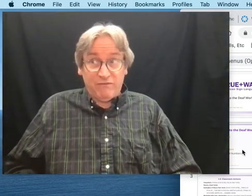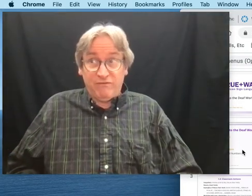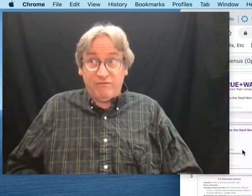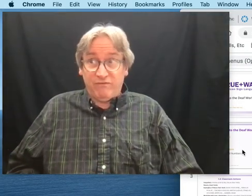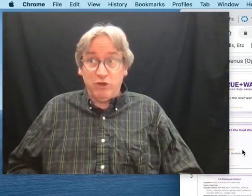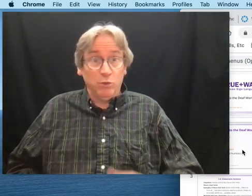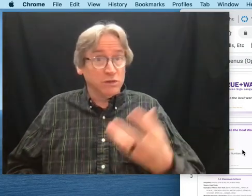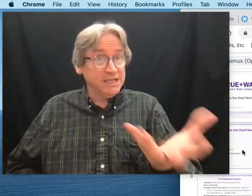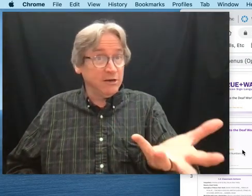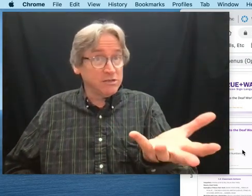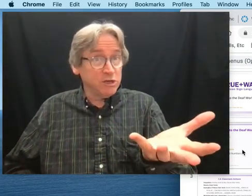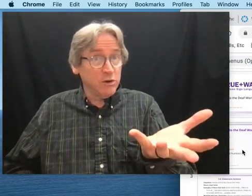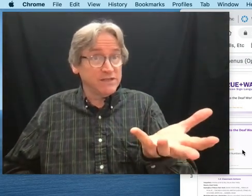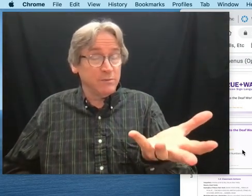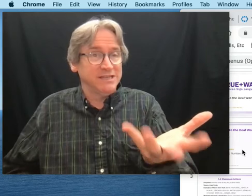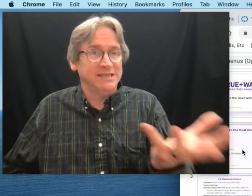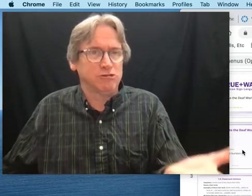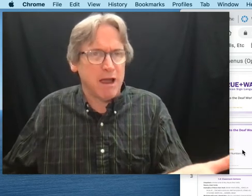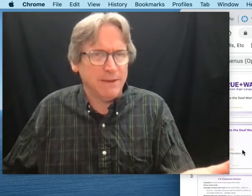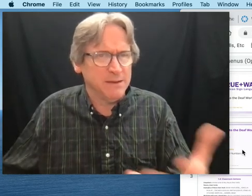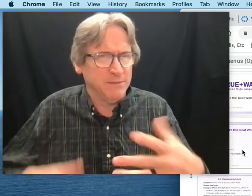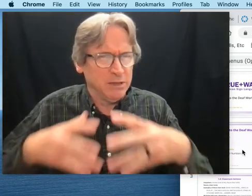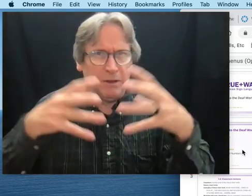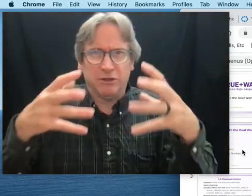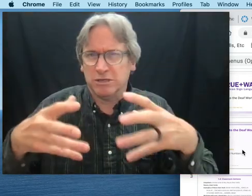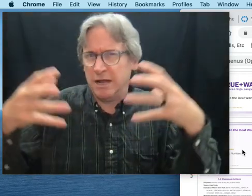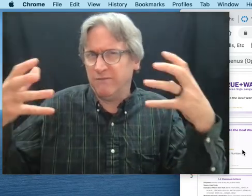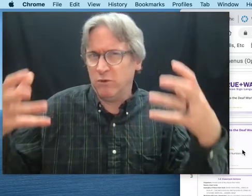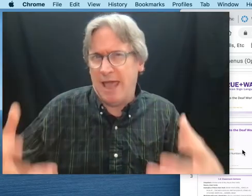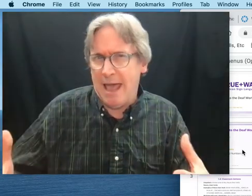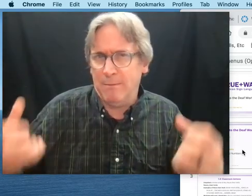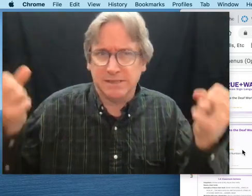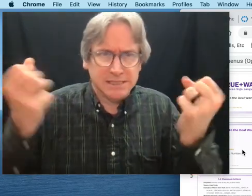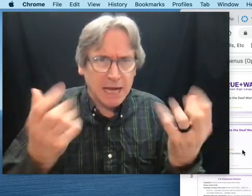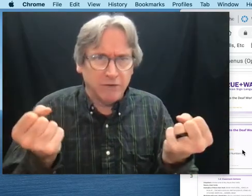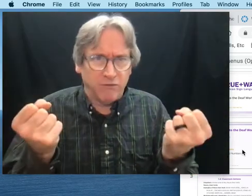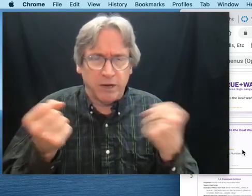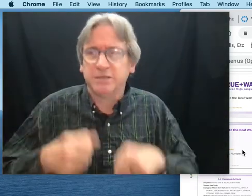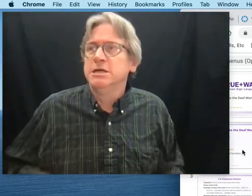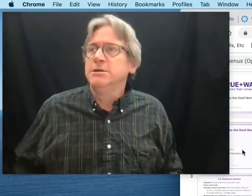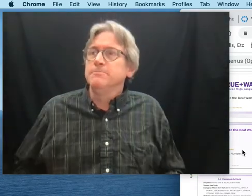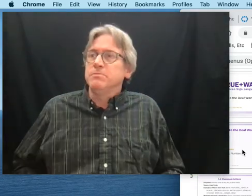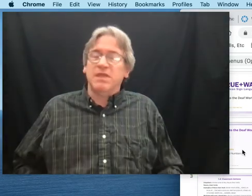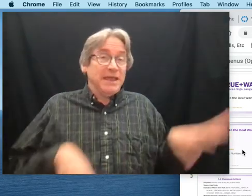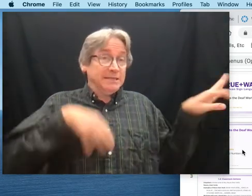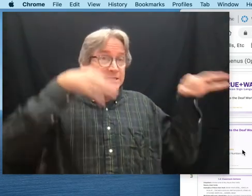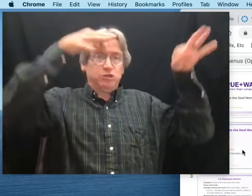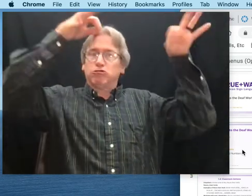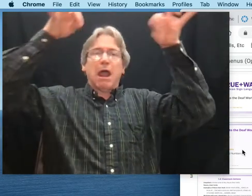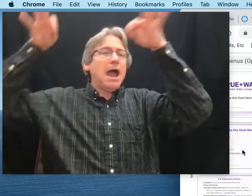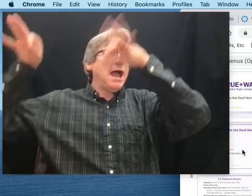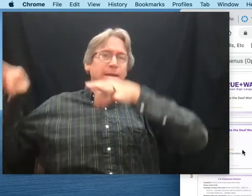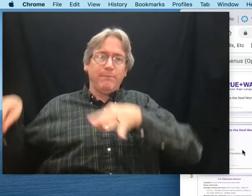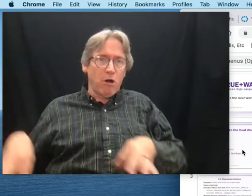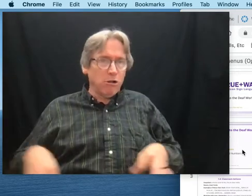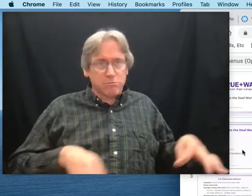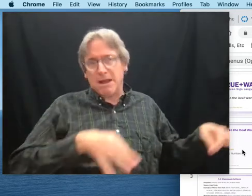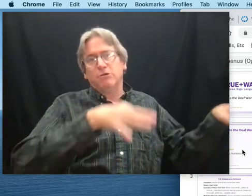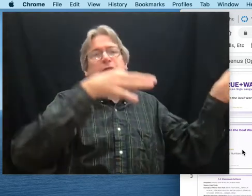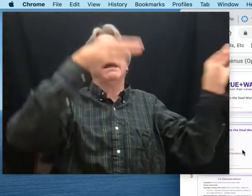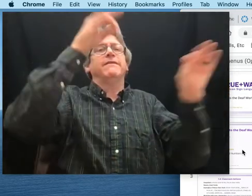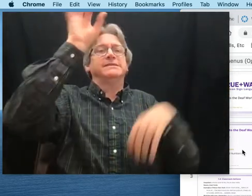If you will see it also, if someone is describing something, but there's not a vocab sign for it, they may describe